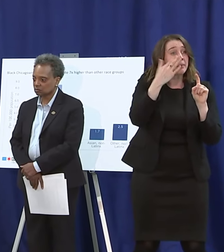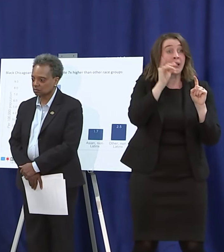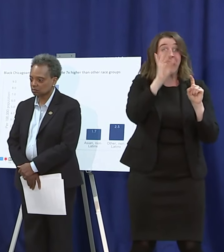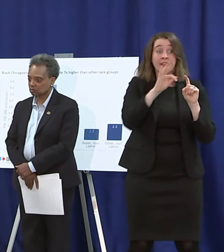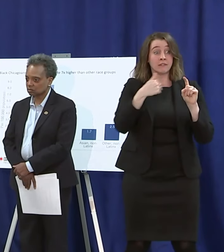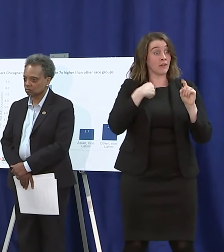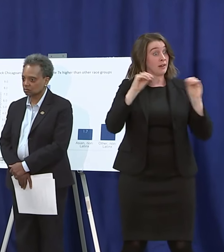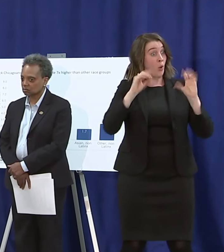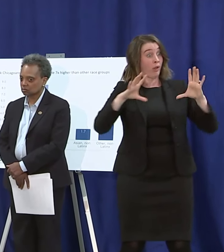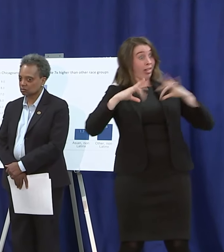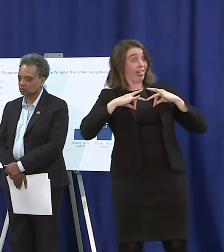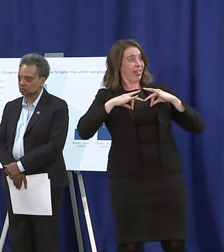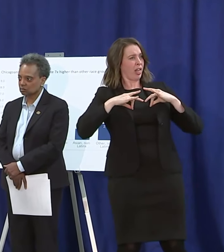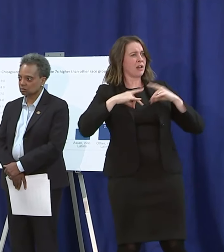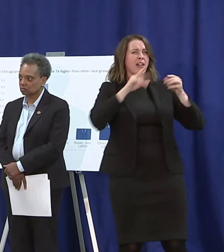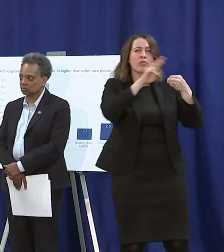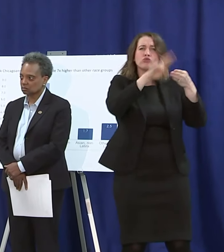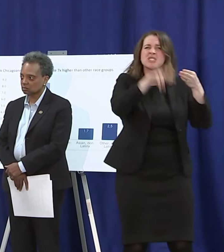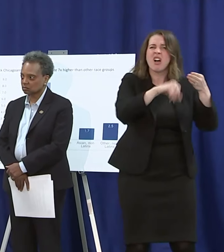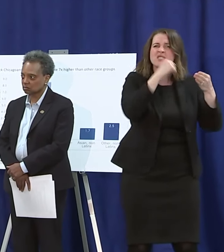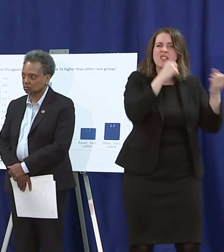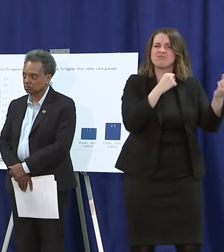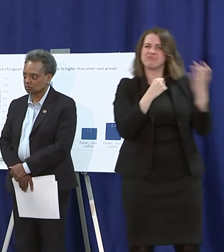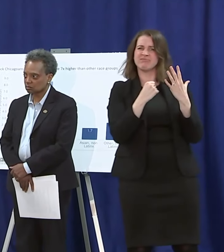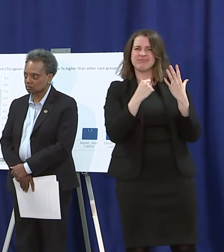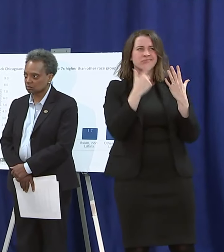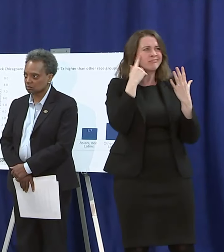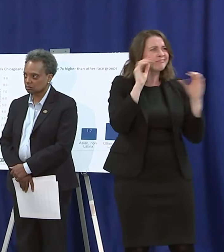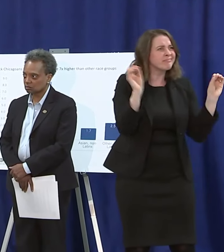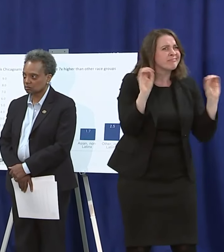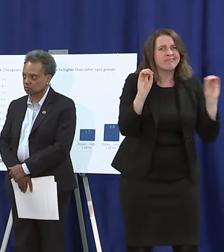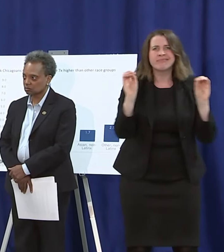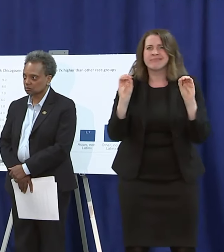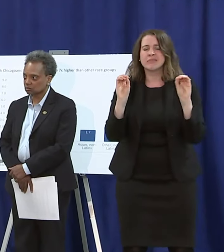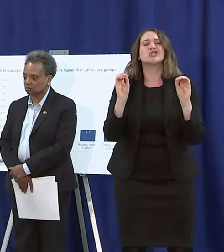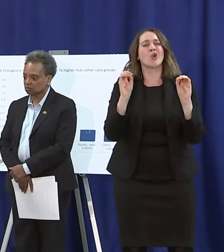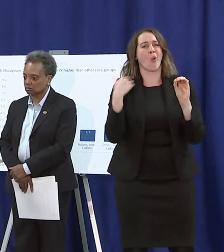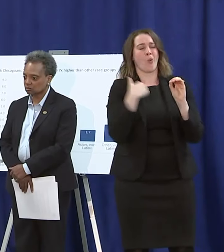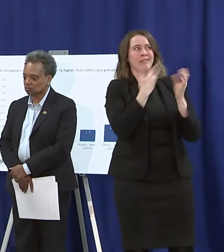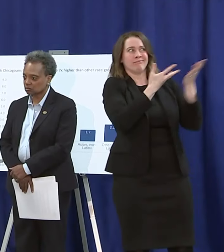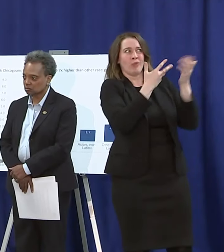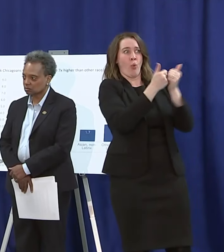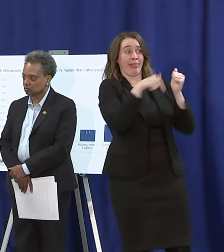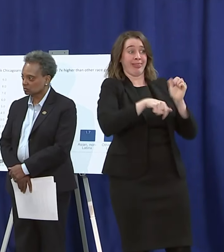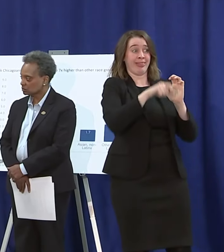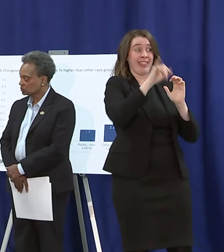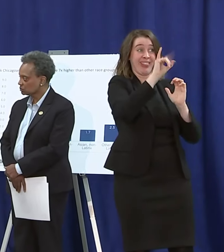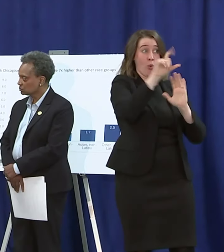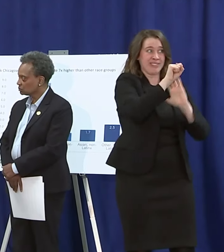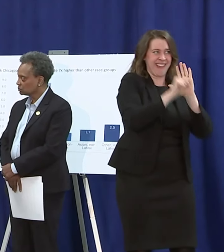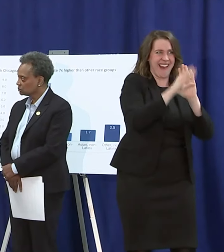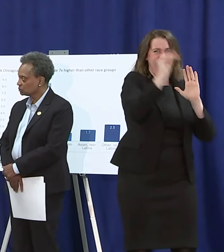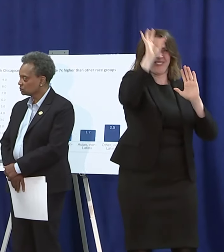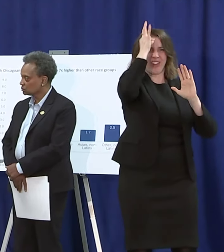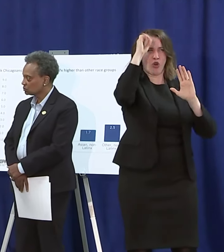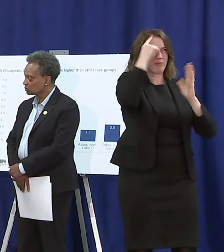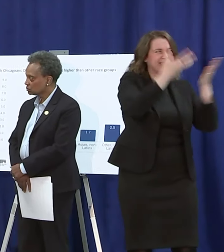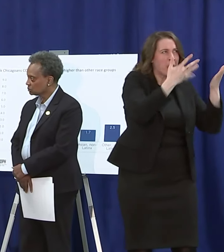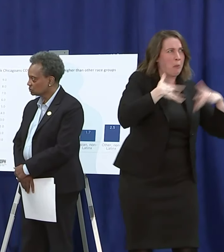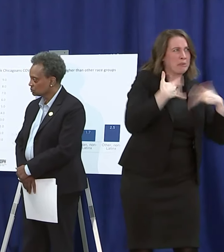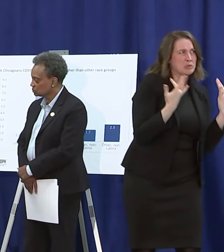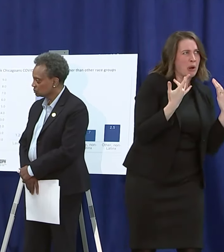the electronic system. And the health department at both the state and city level are working on this. But if you look at our testing